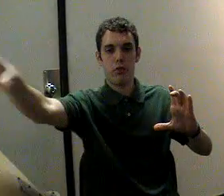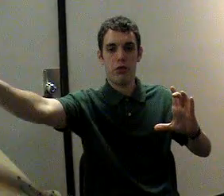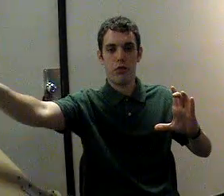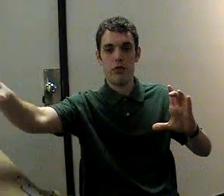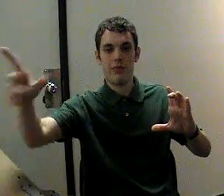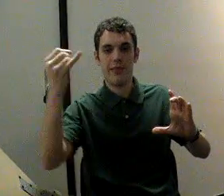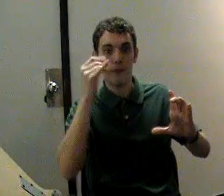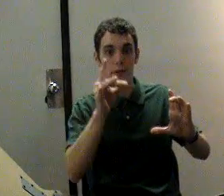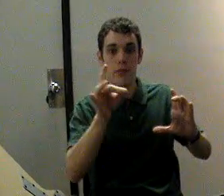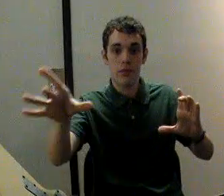And then,